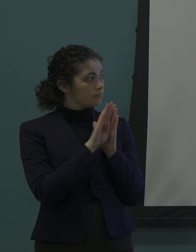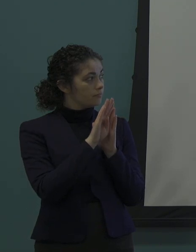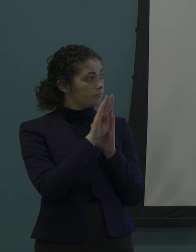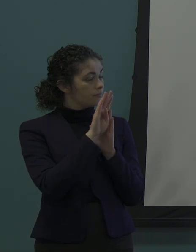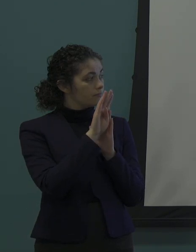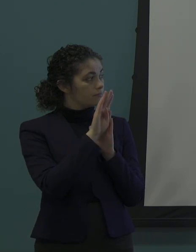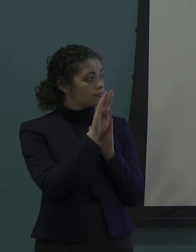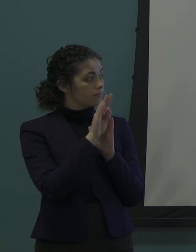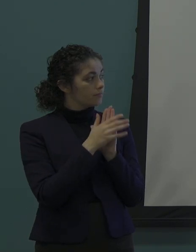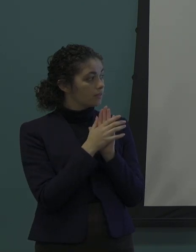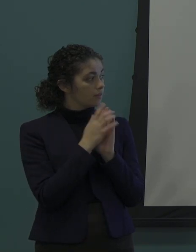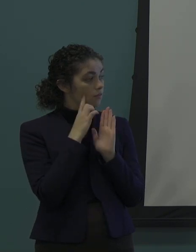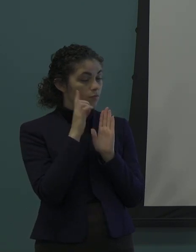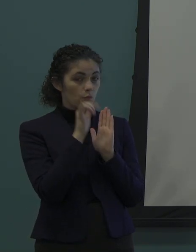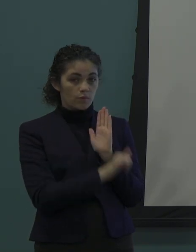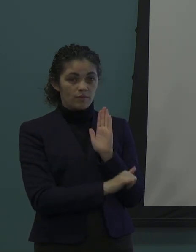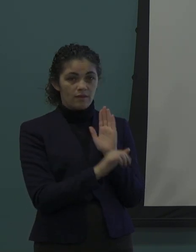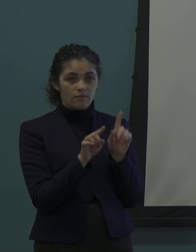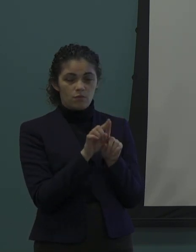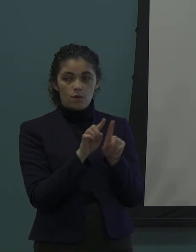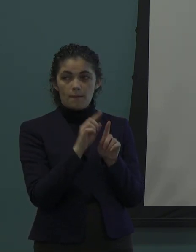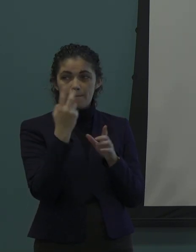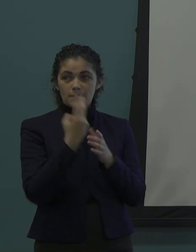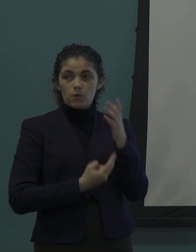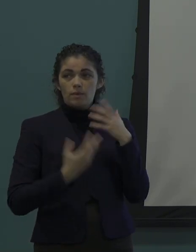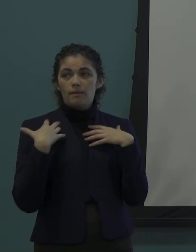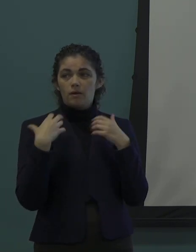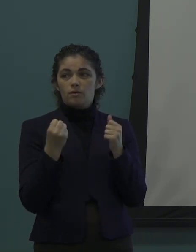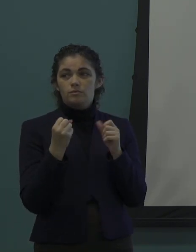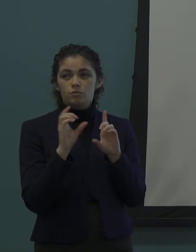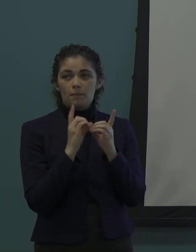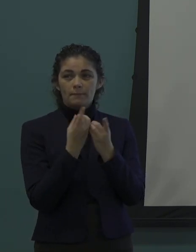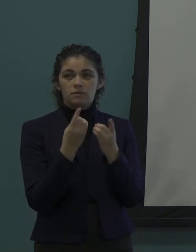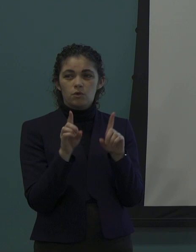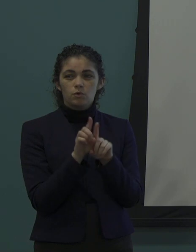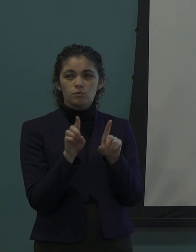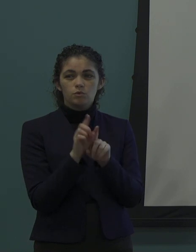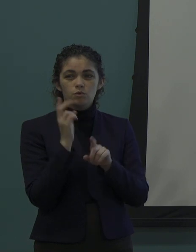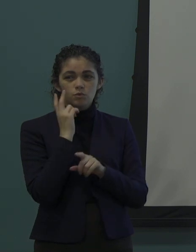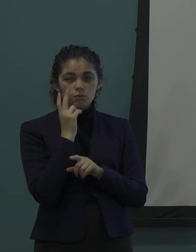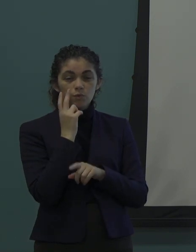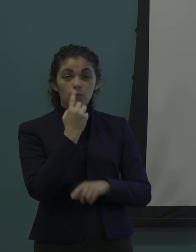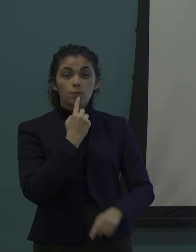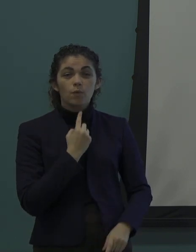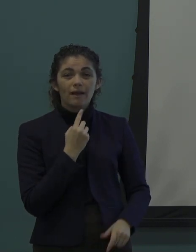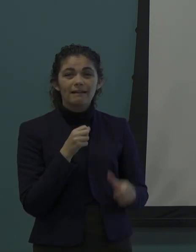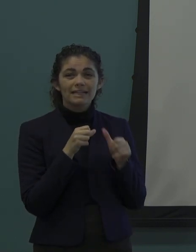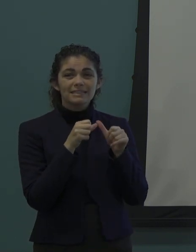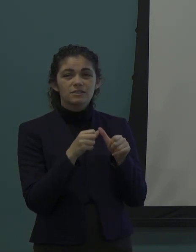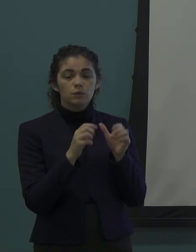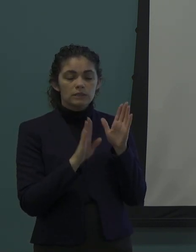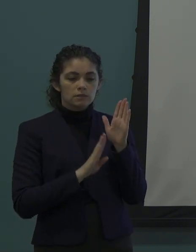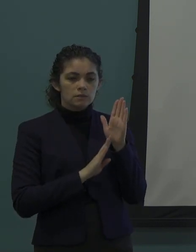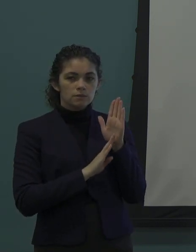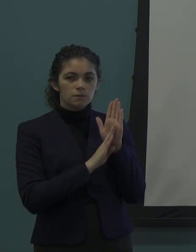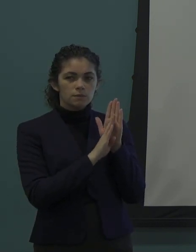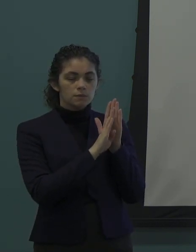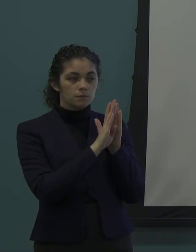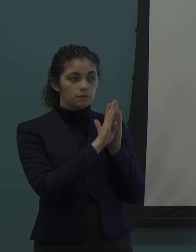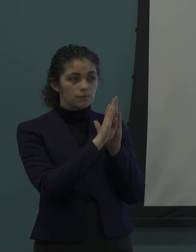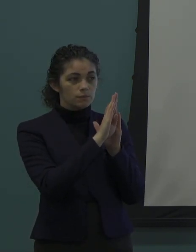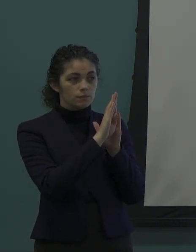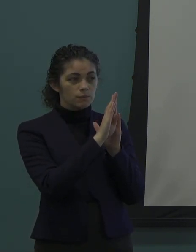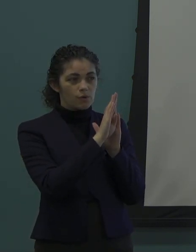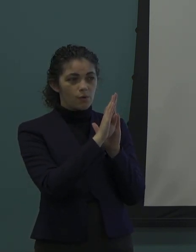of our combined cases across both health departments. You'll also see the red continues to go up, and you see we are